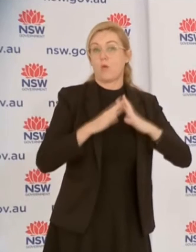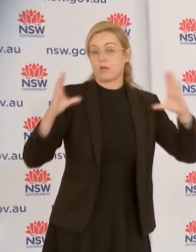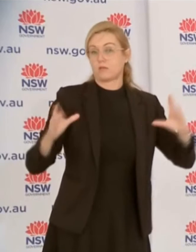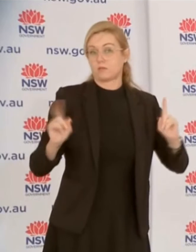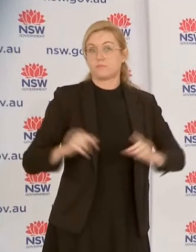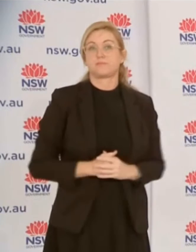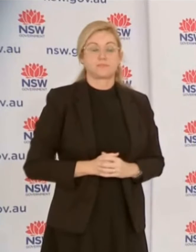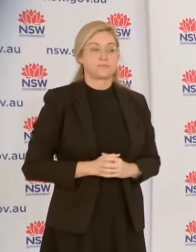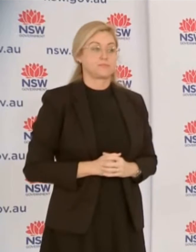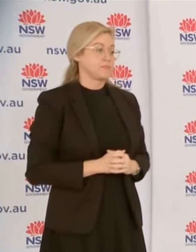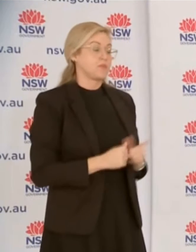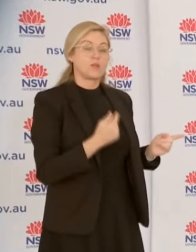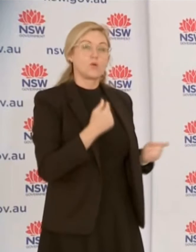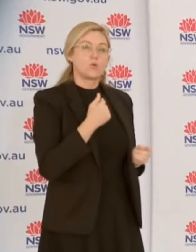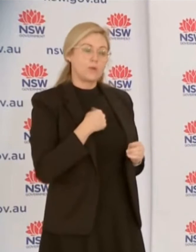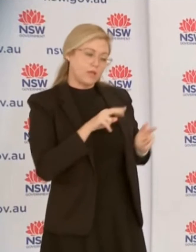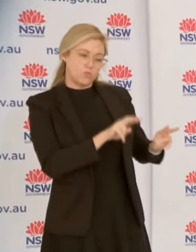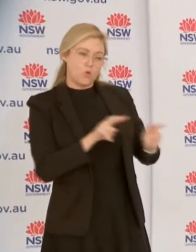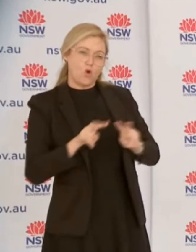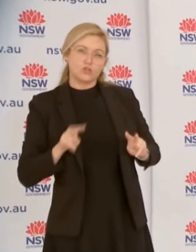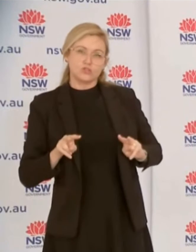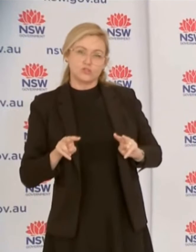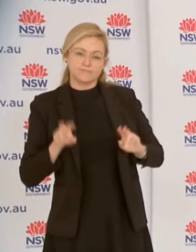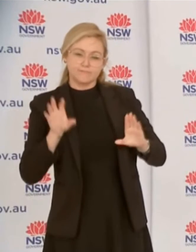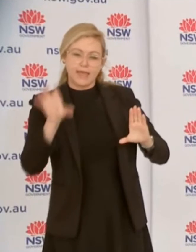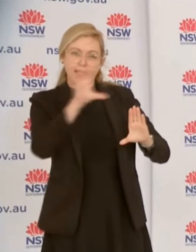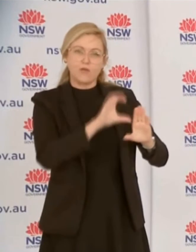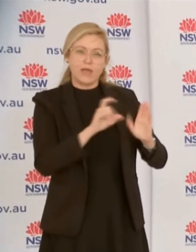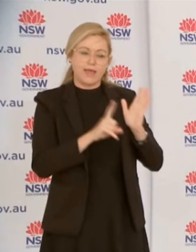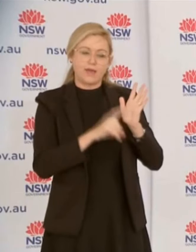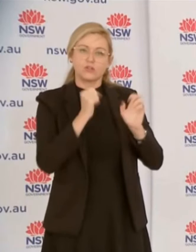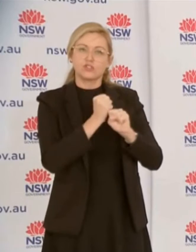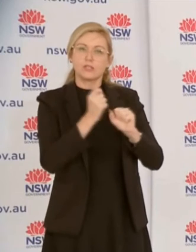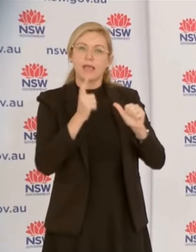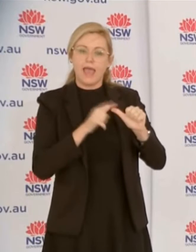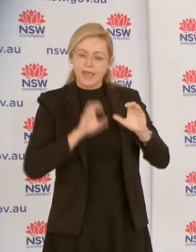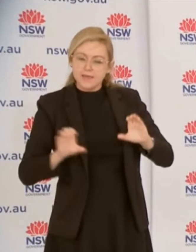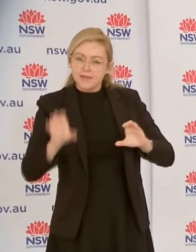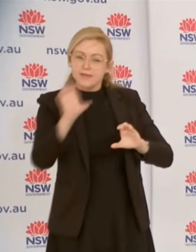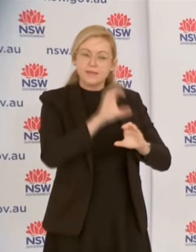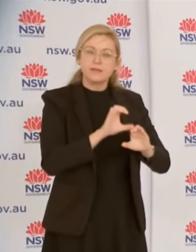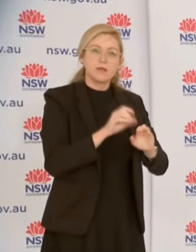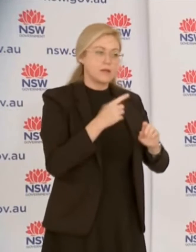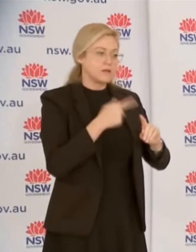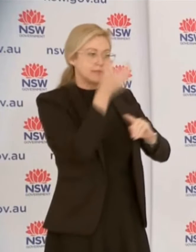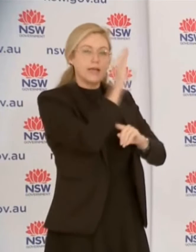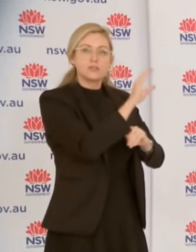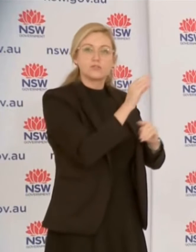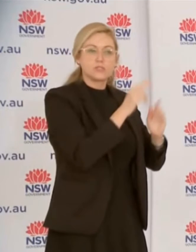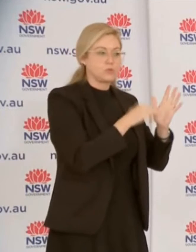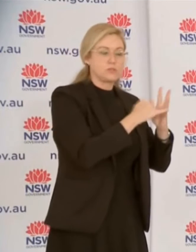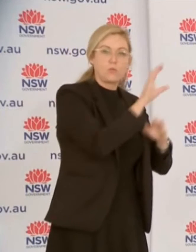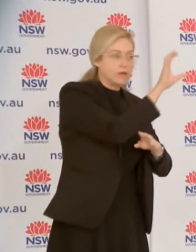keep a keen eye on seeing how every local government area is doing, seeing how every part of our state is doing, and we would love to see the state